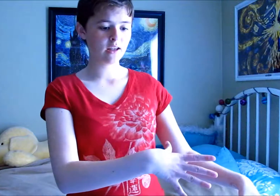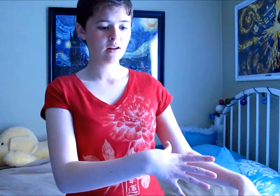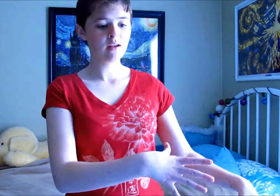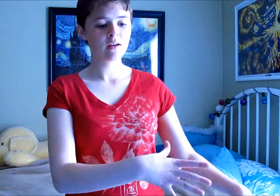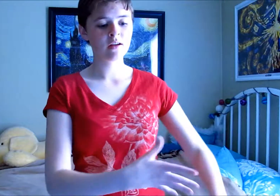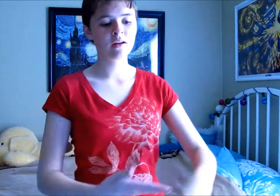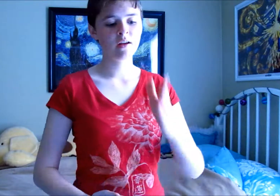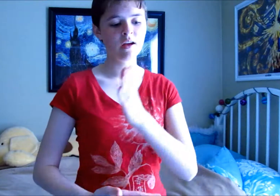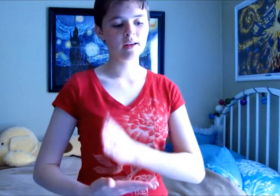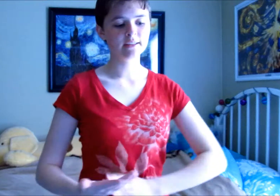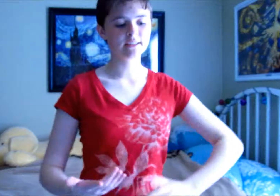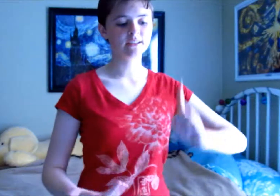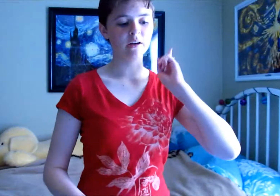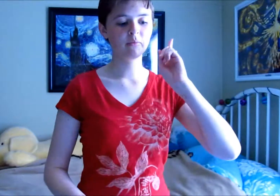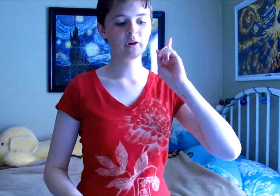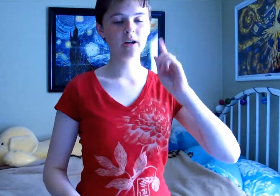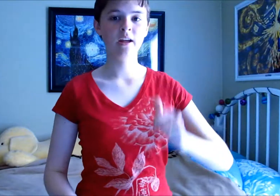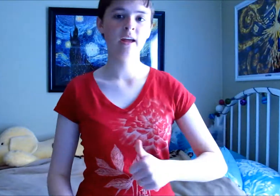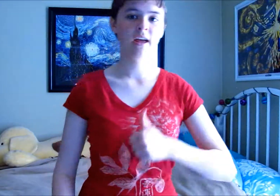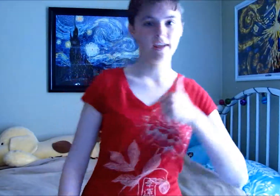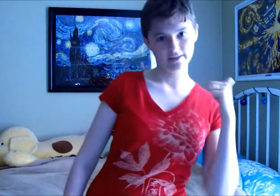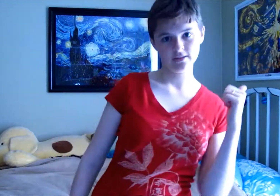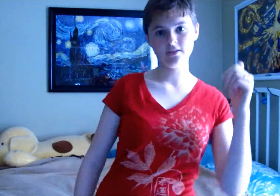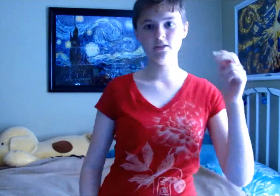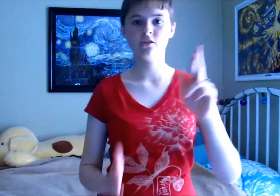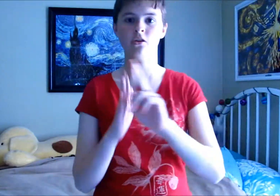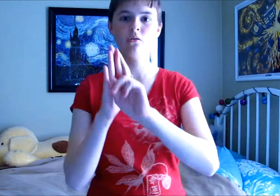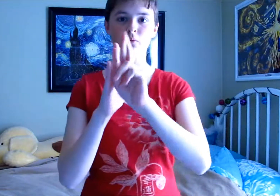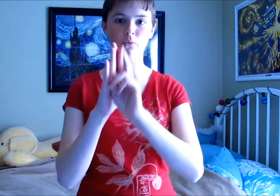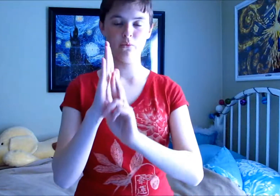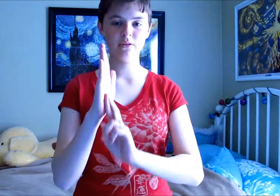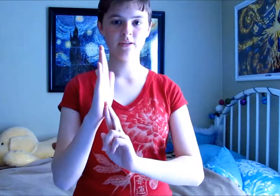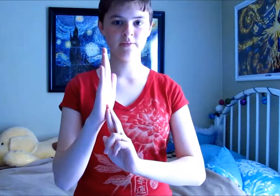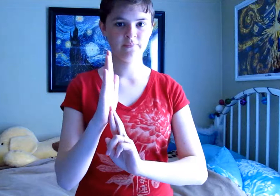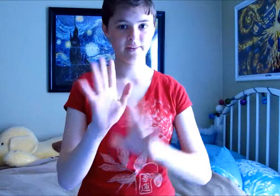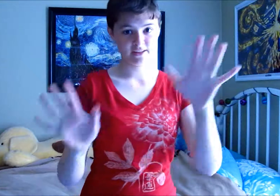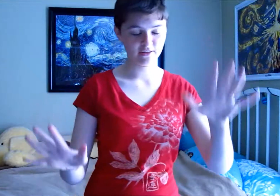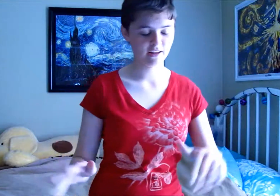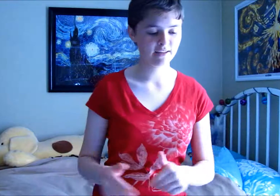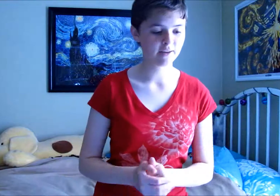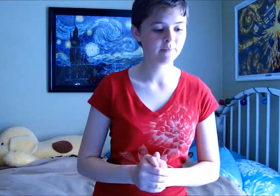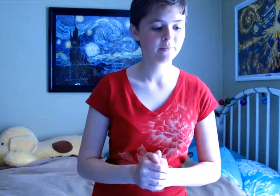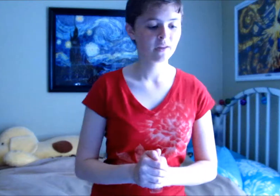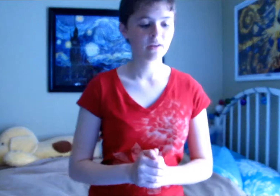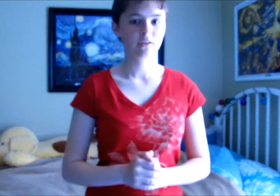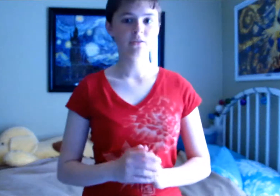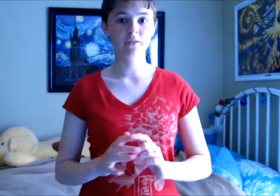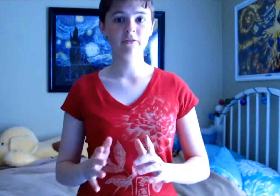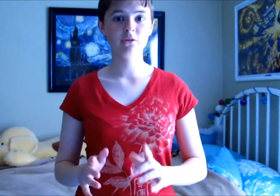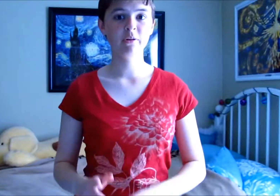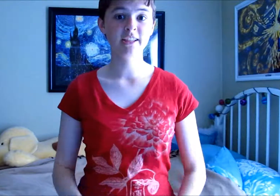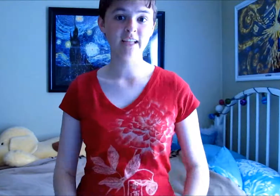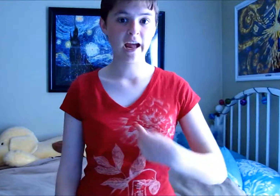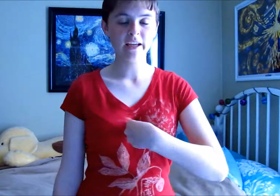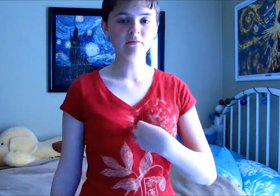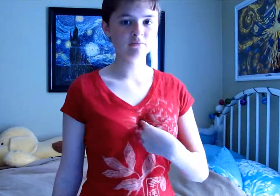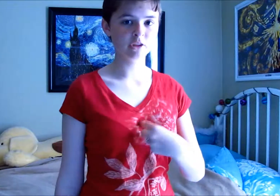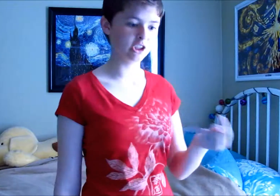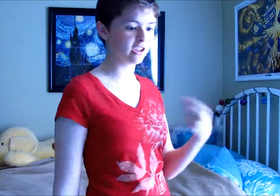obeying someone else's rules. I'll slow that down. So the first one is I. You're just going to